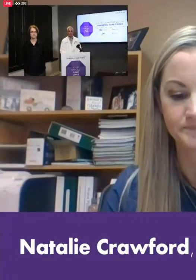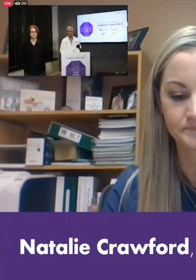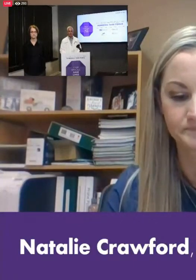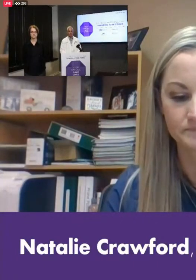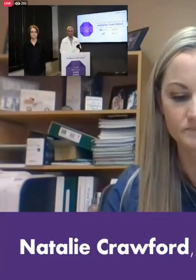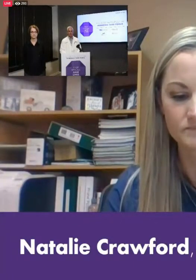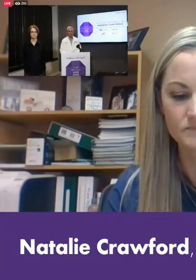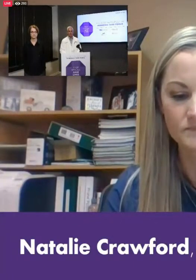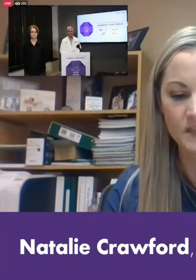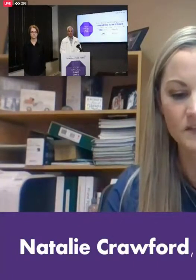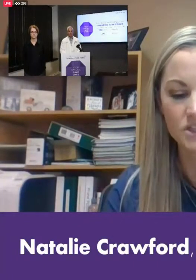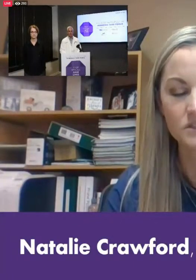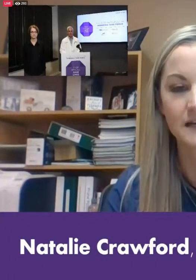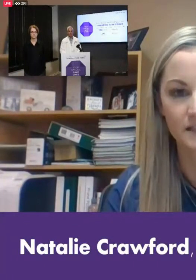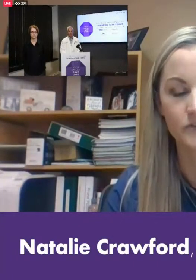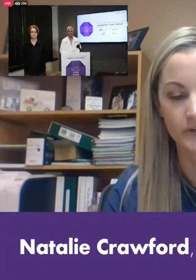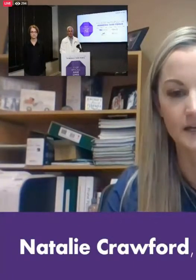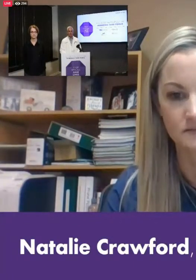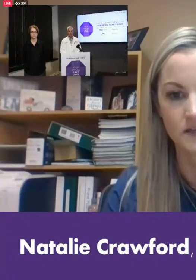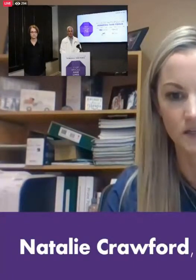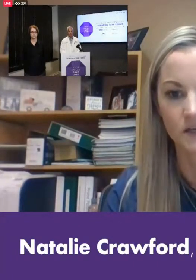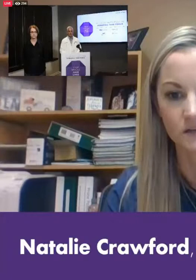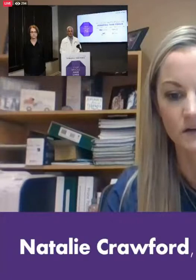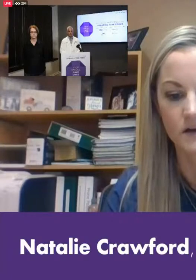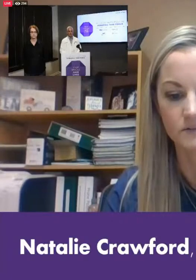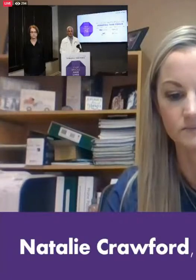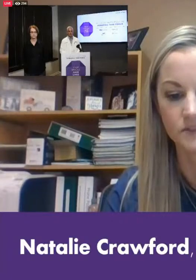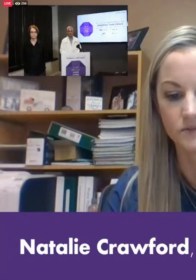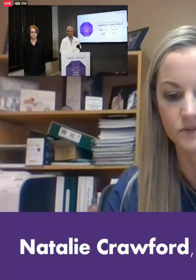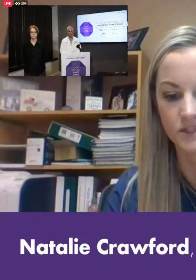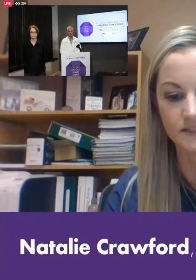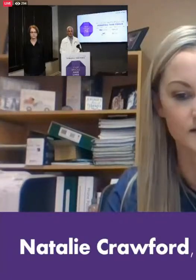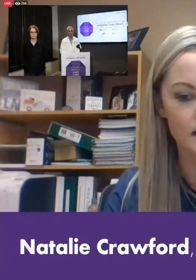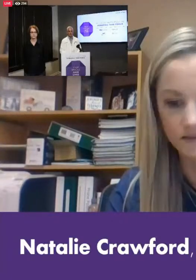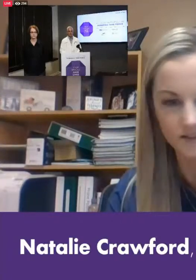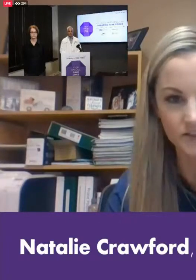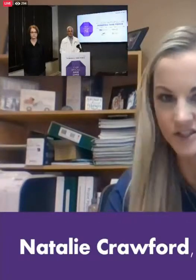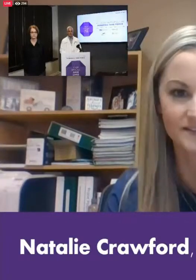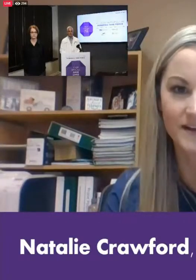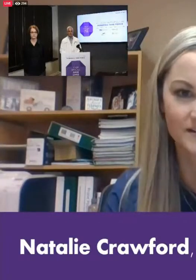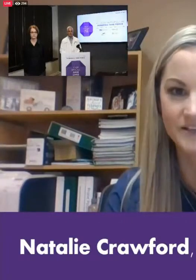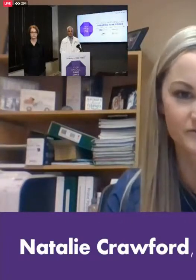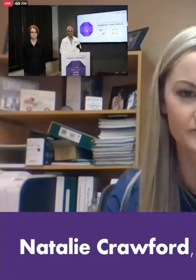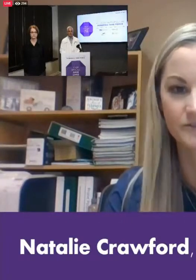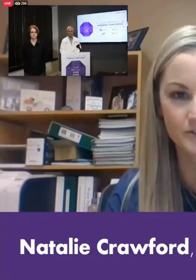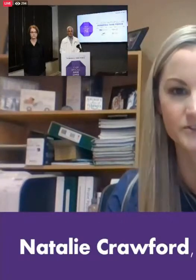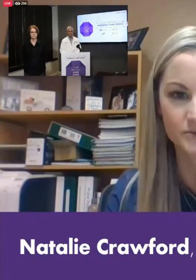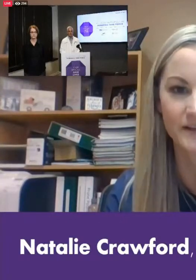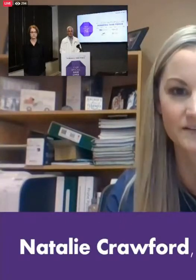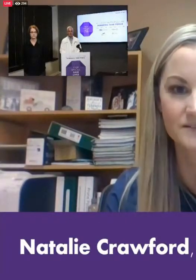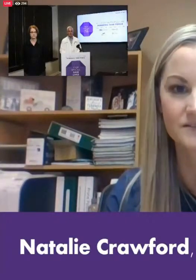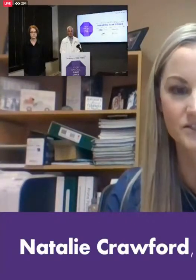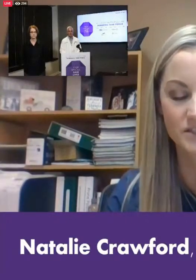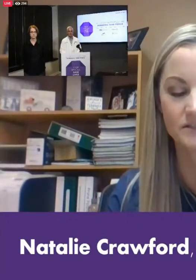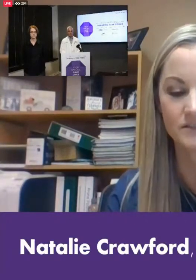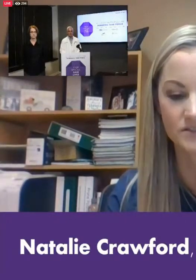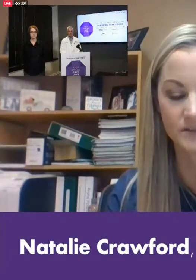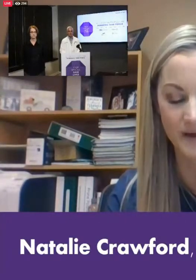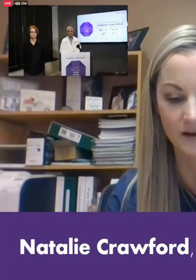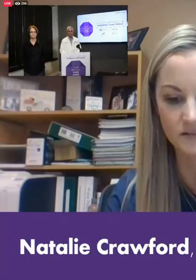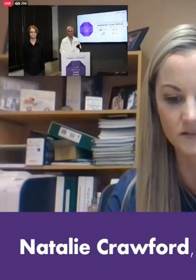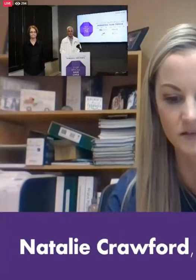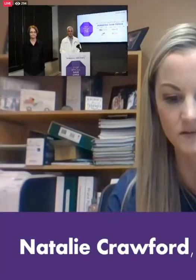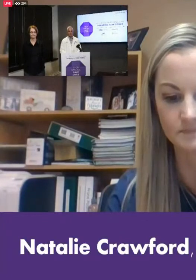and she died 3 days later. So she did not suffer for 2 weeks.